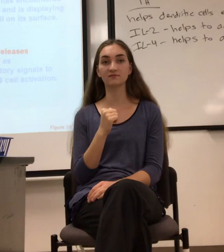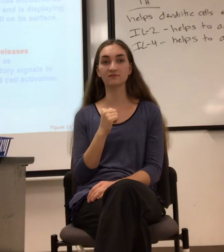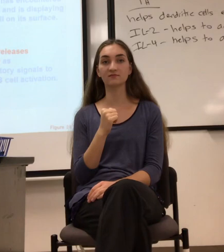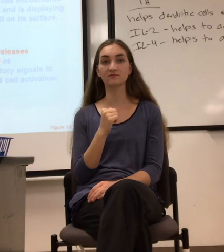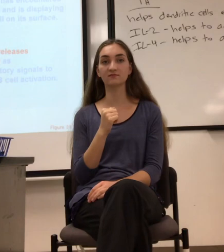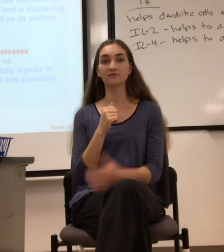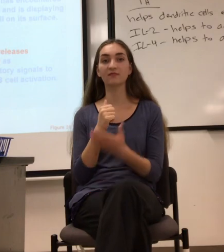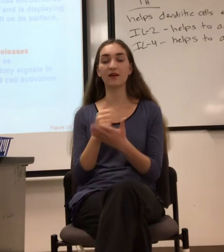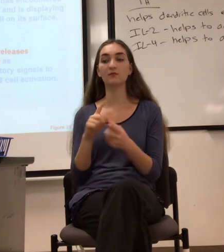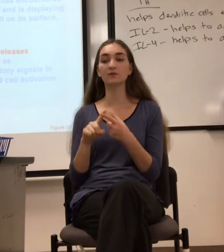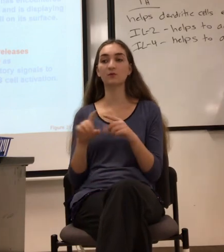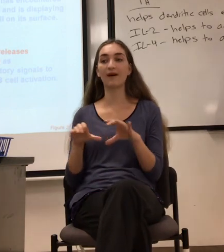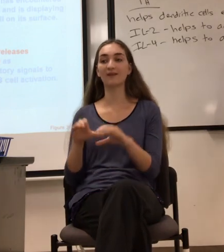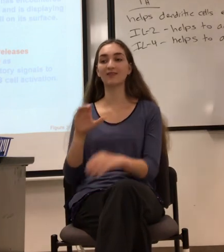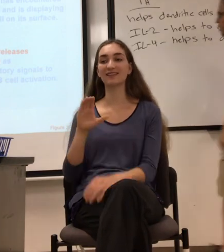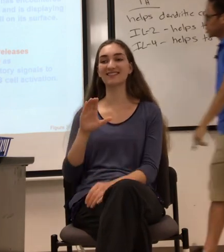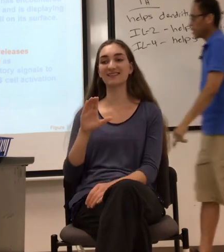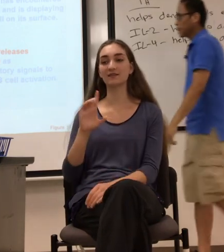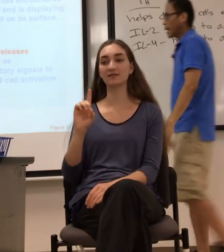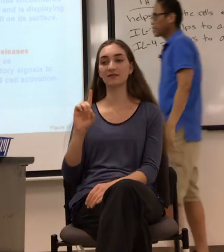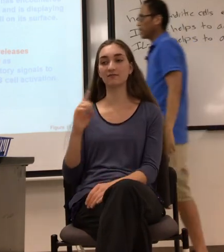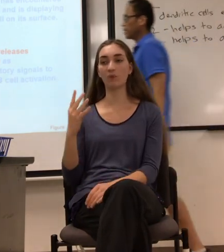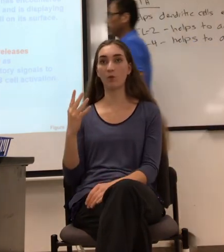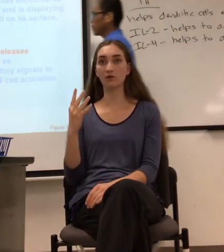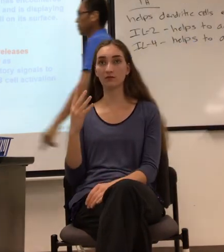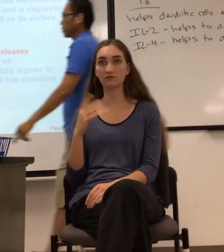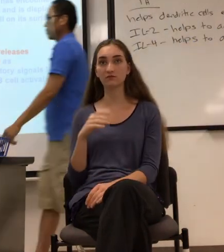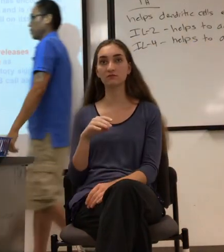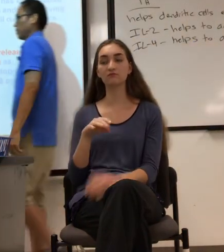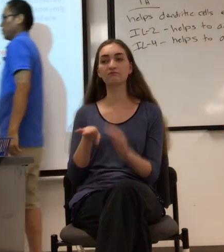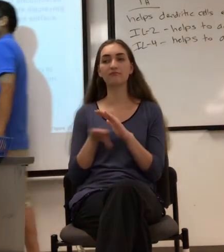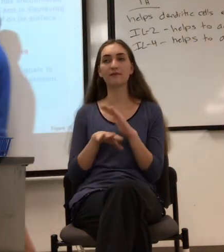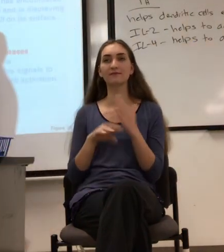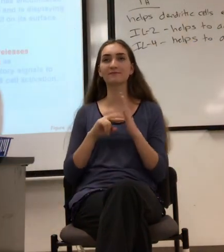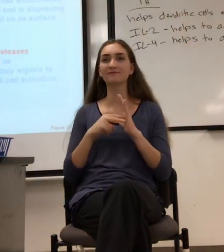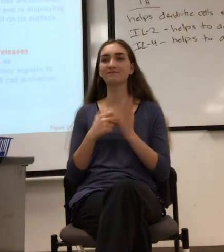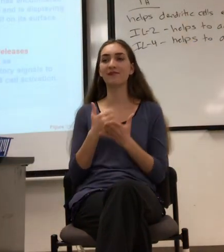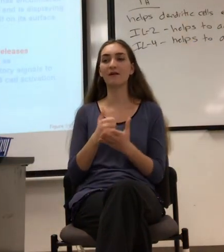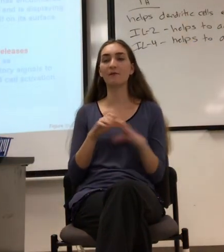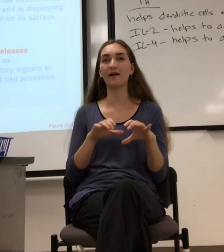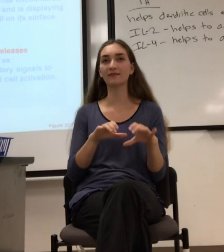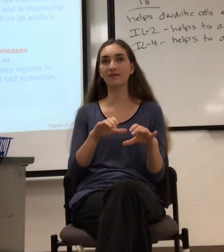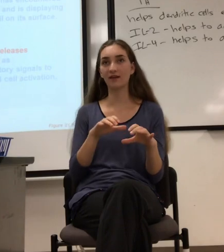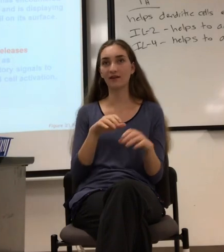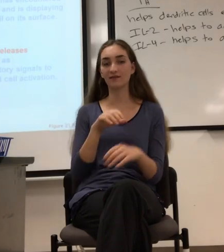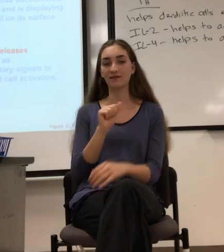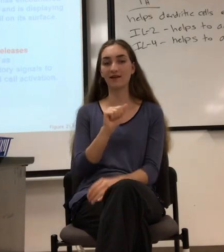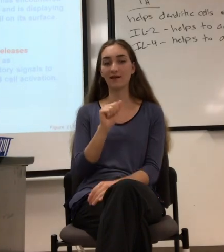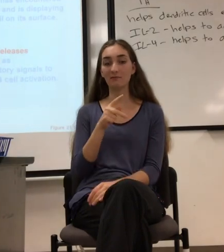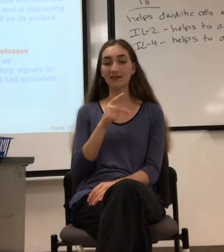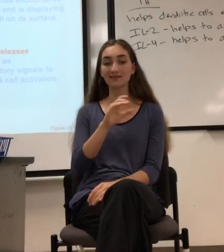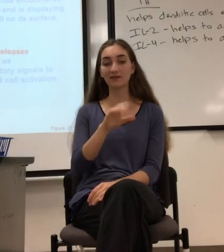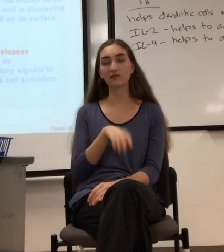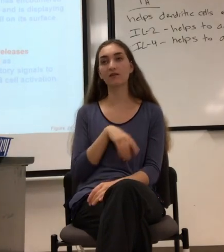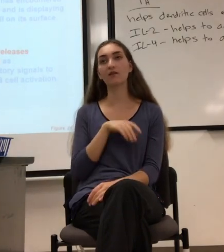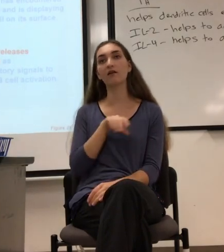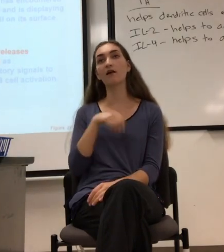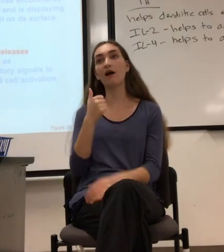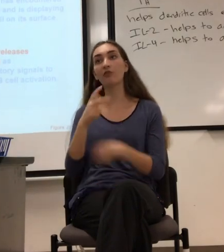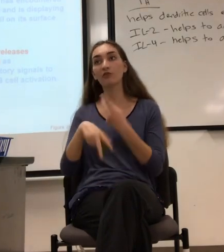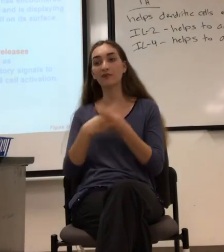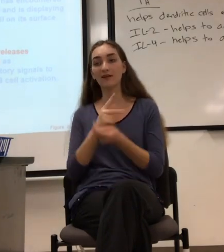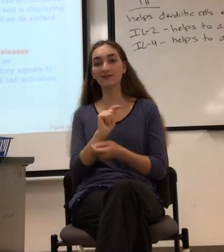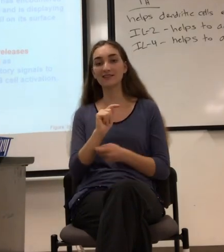activate CD4. So pretty much it helped activate the APCs, the other kind of T